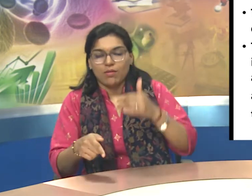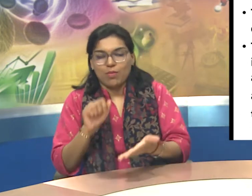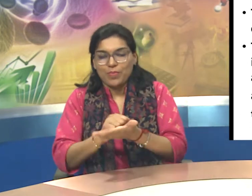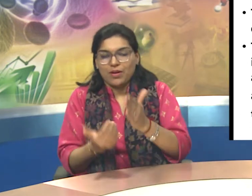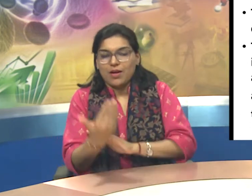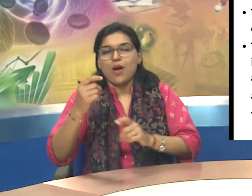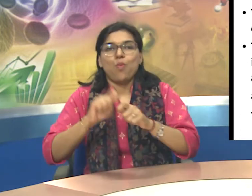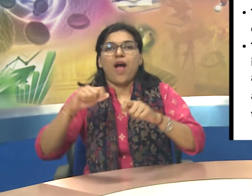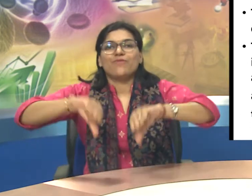in